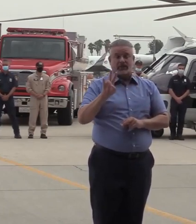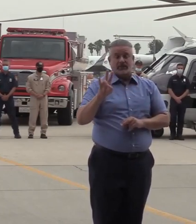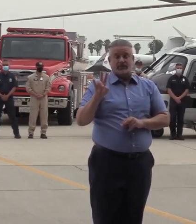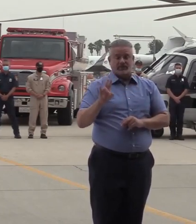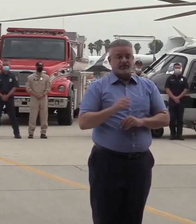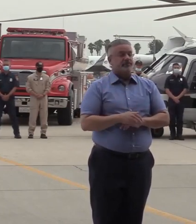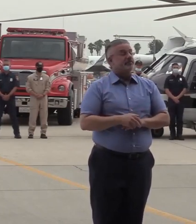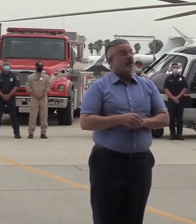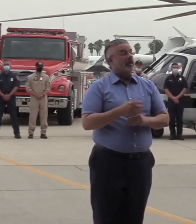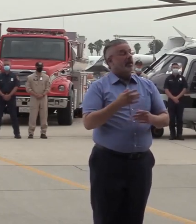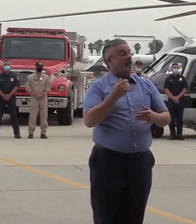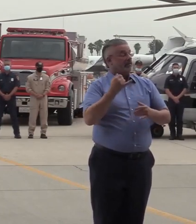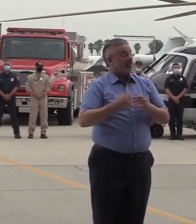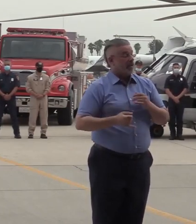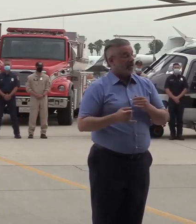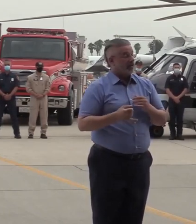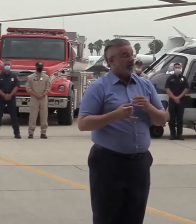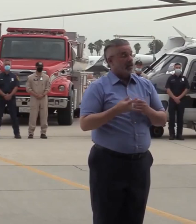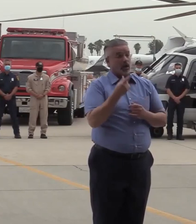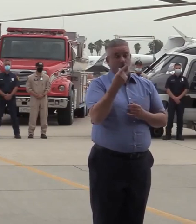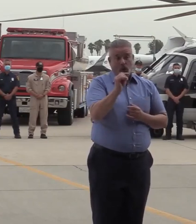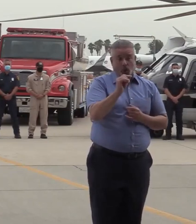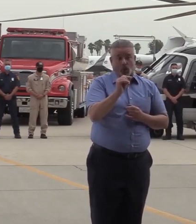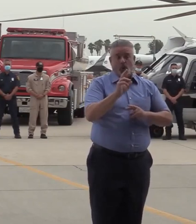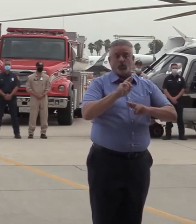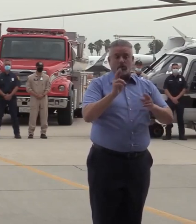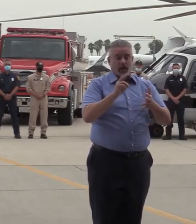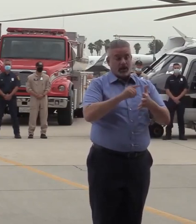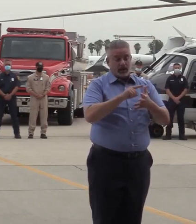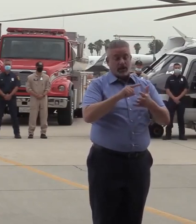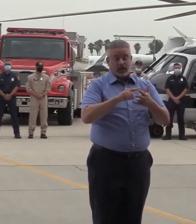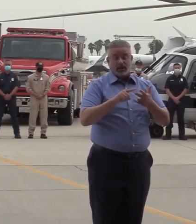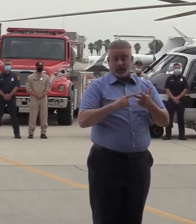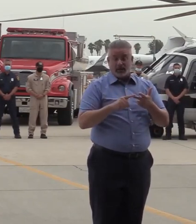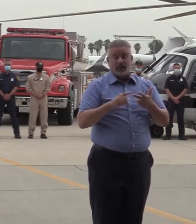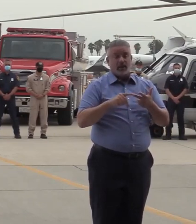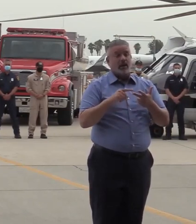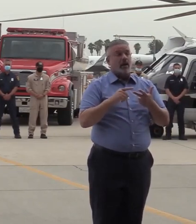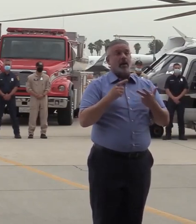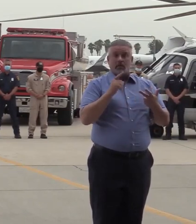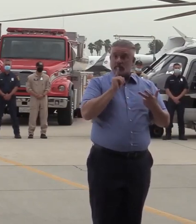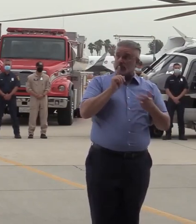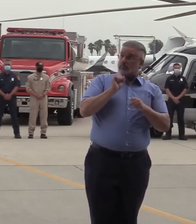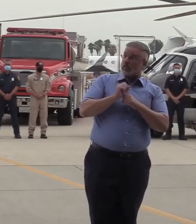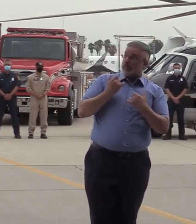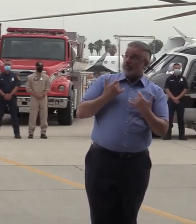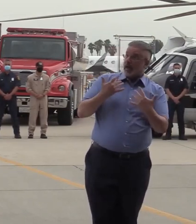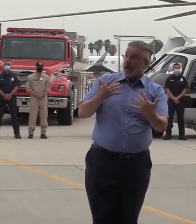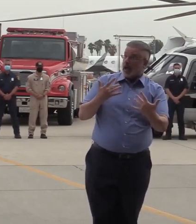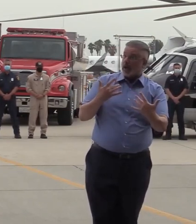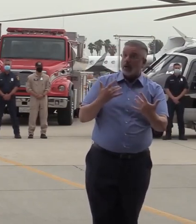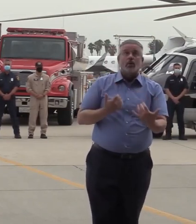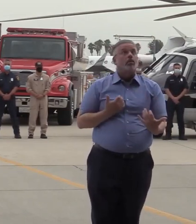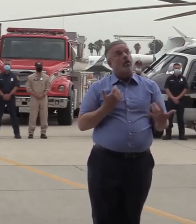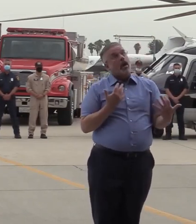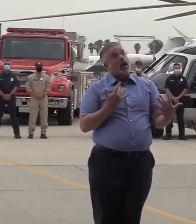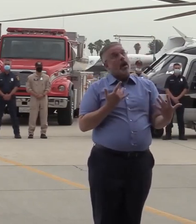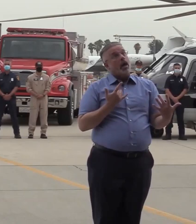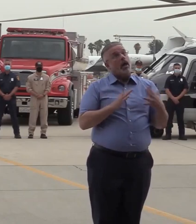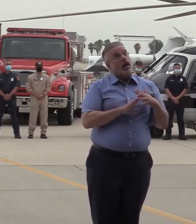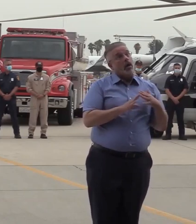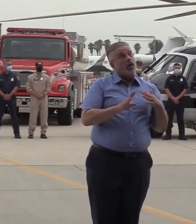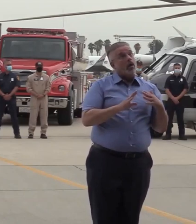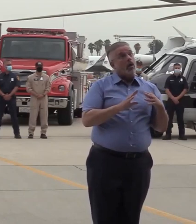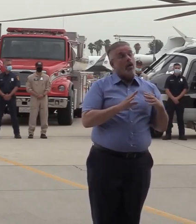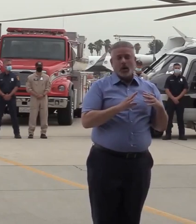888-777. And finally, there's the go of Ready, Set, Go. If there's an active wildfire in your area, you don't need to wait for an evacuation